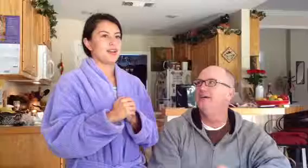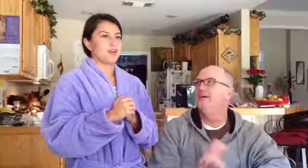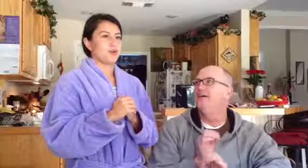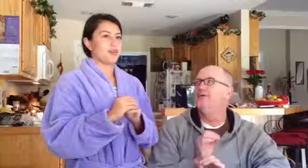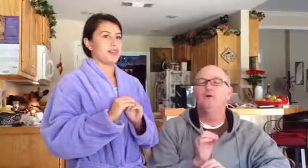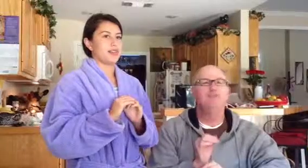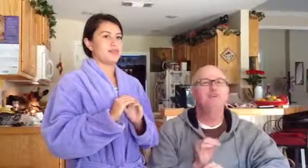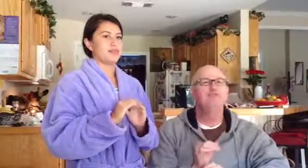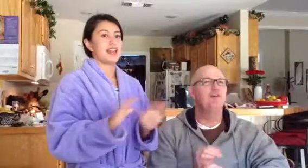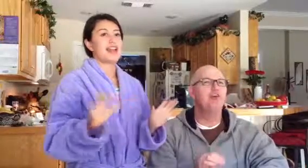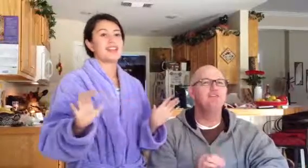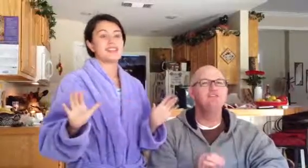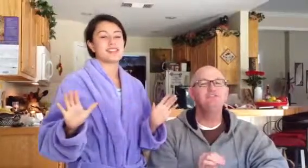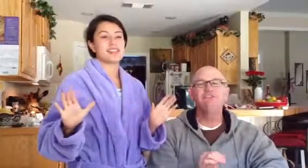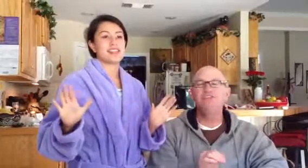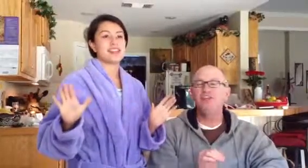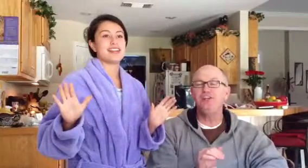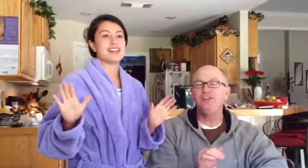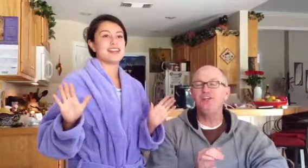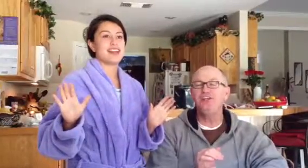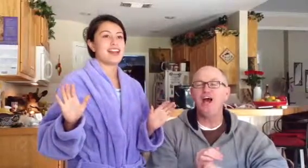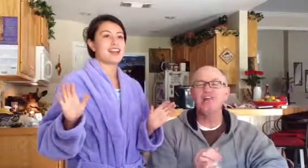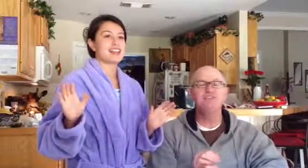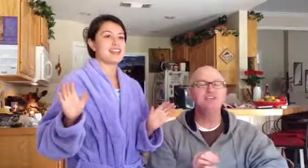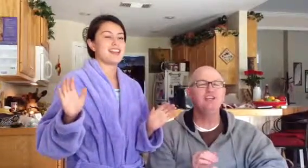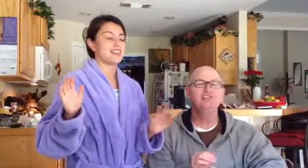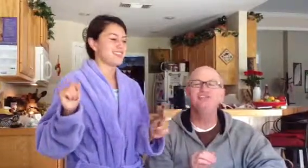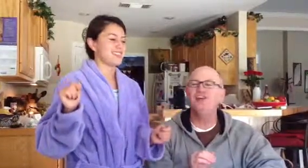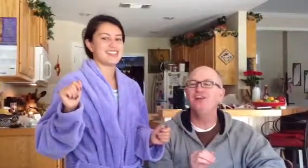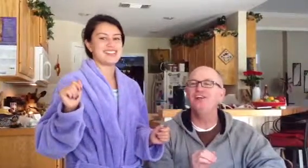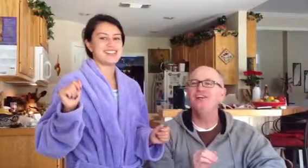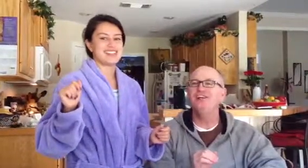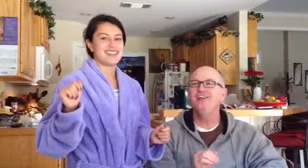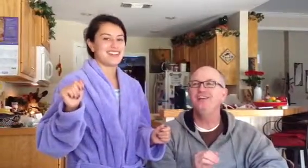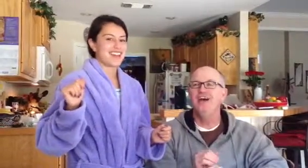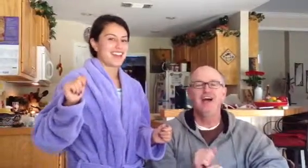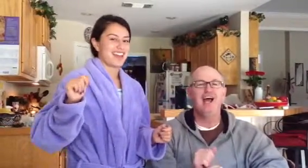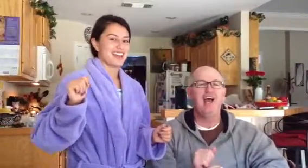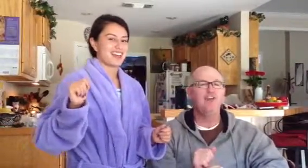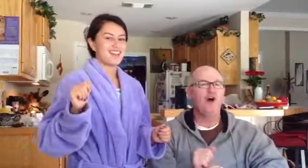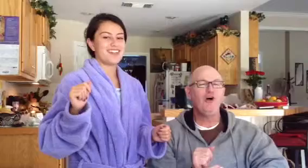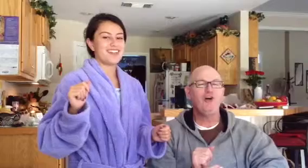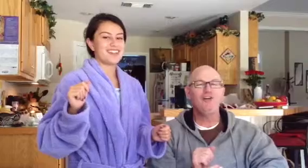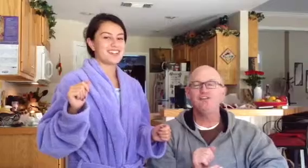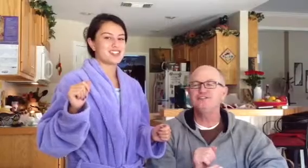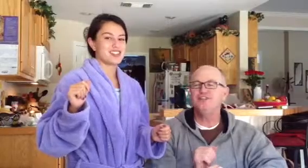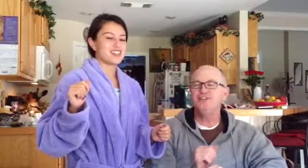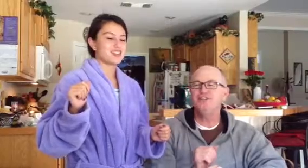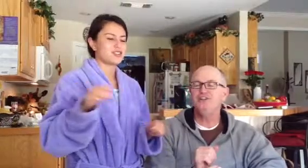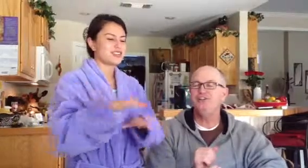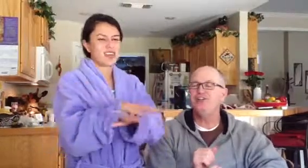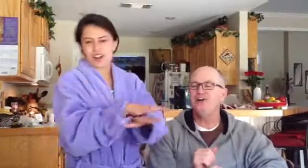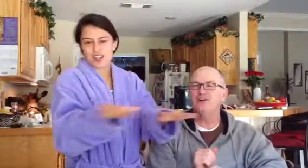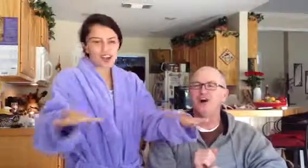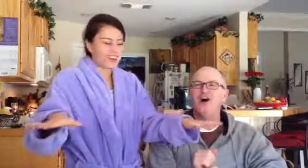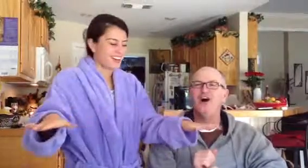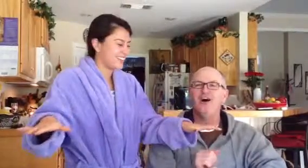When the fantasy has ended, and all the children are gone,